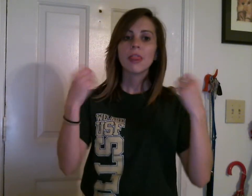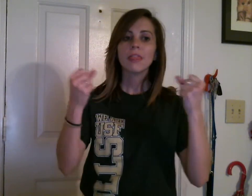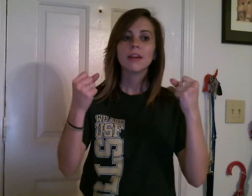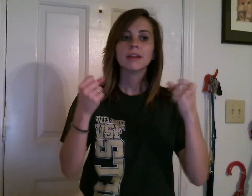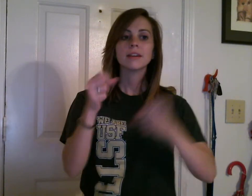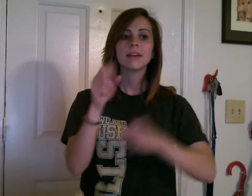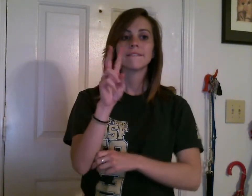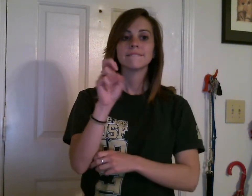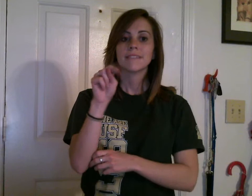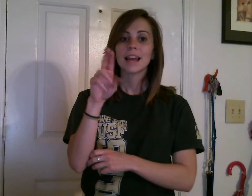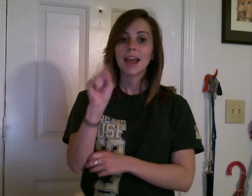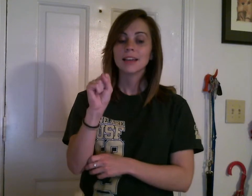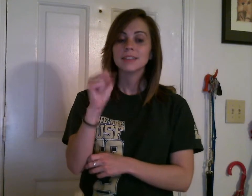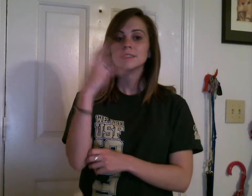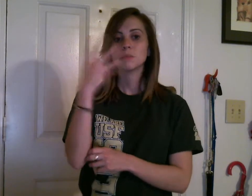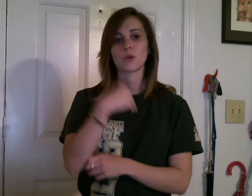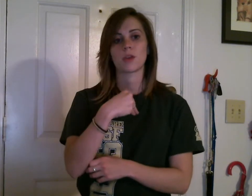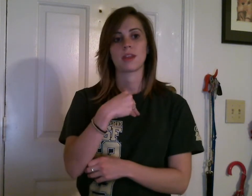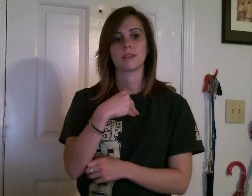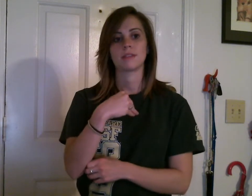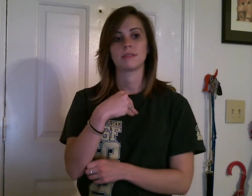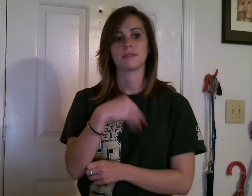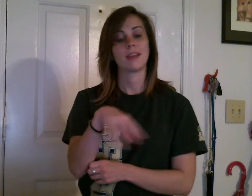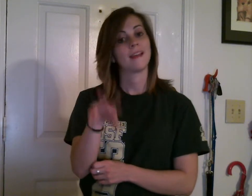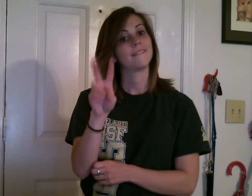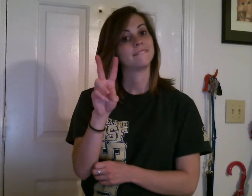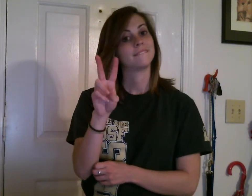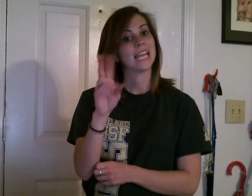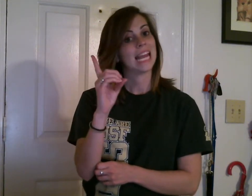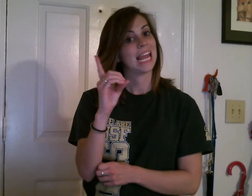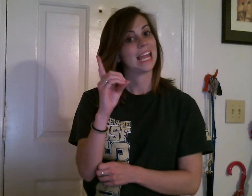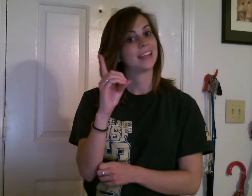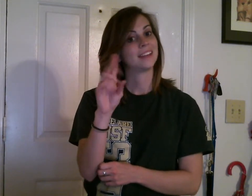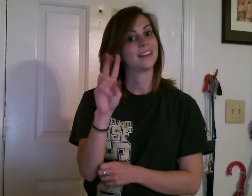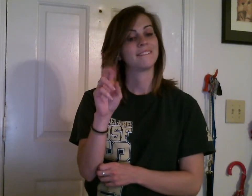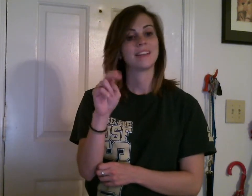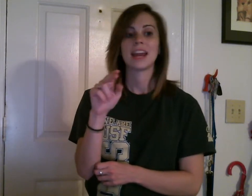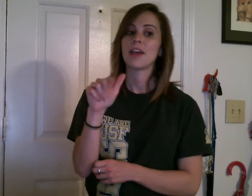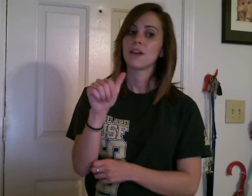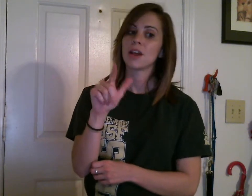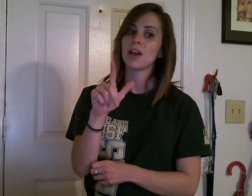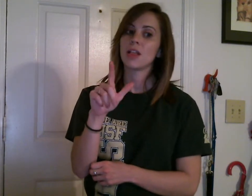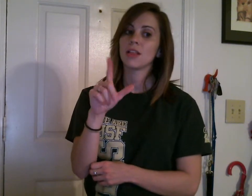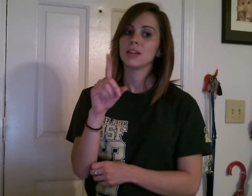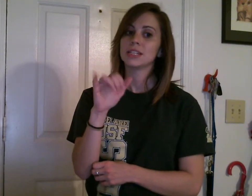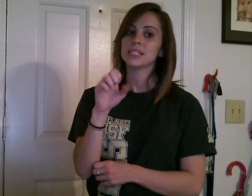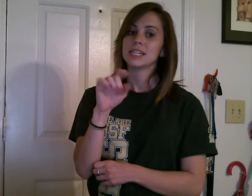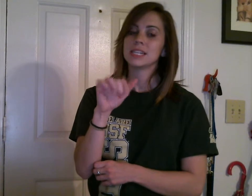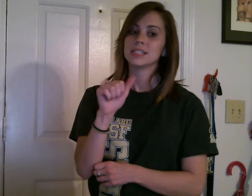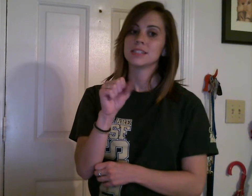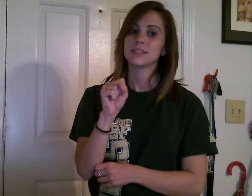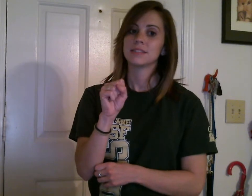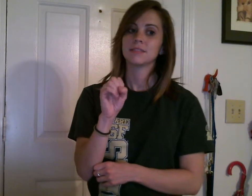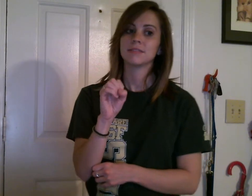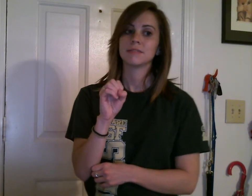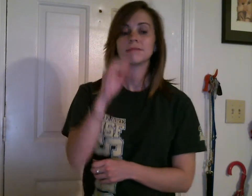From Venus we get VD, venereal disease. It's just not fair. Psyche was psychotic, Hygeia was